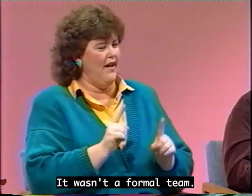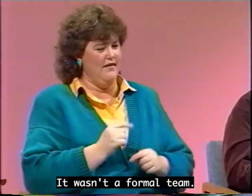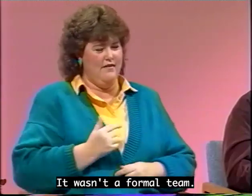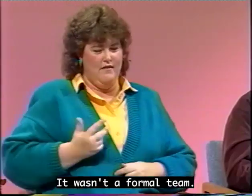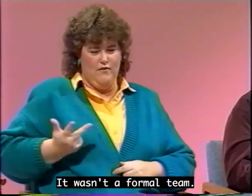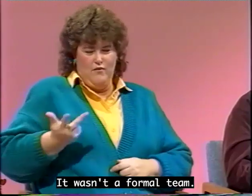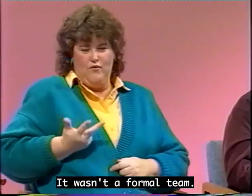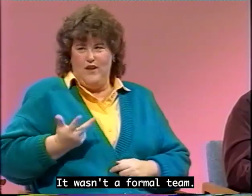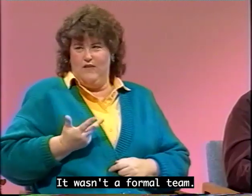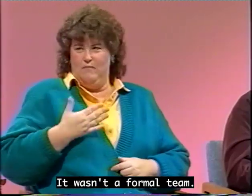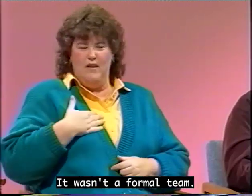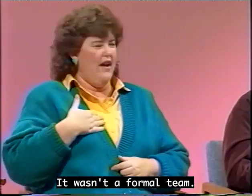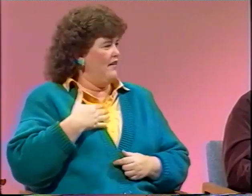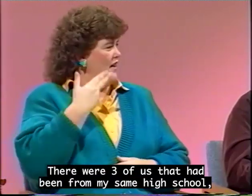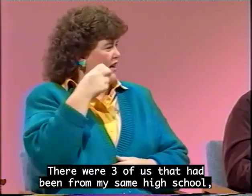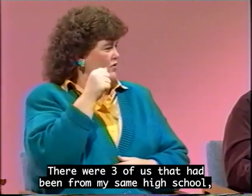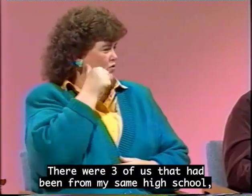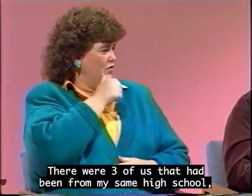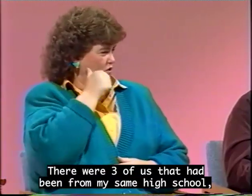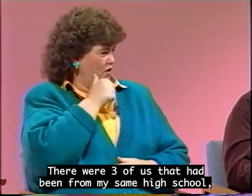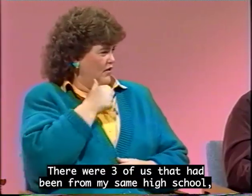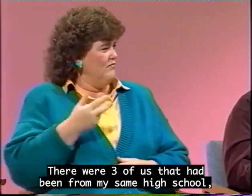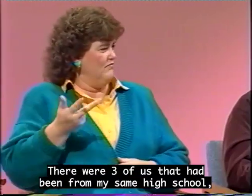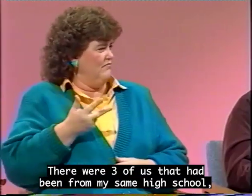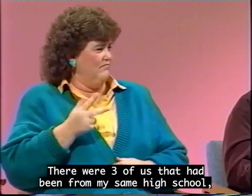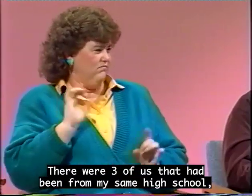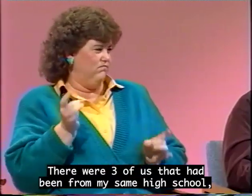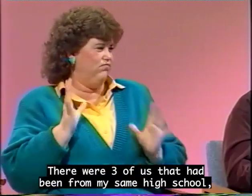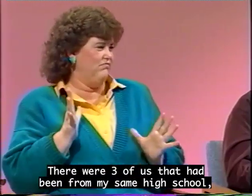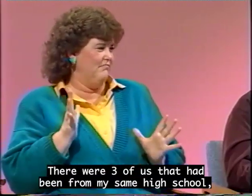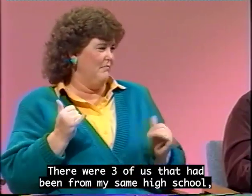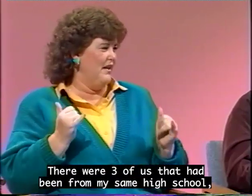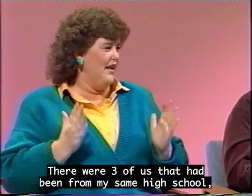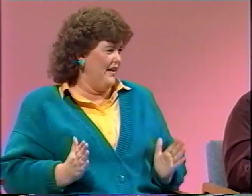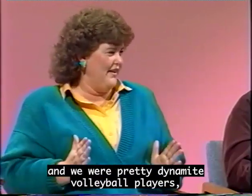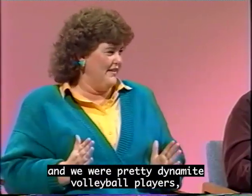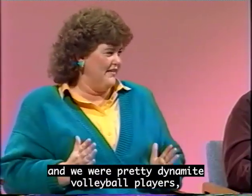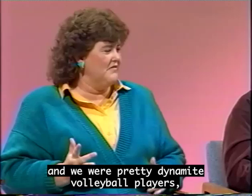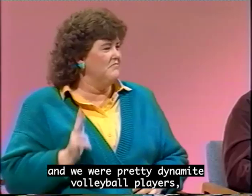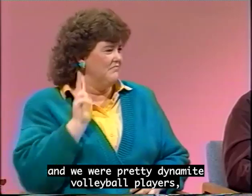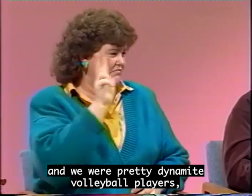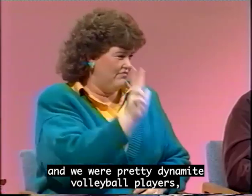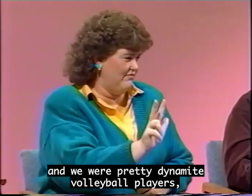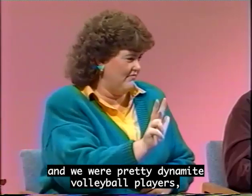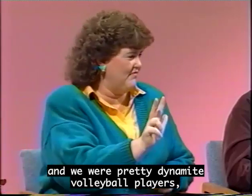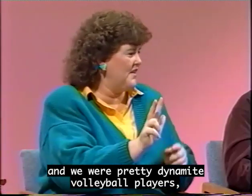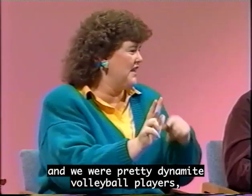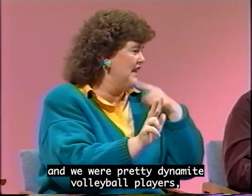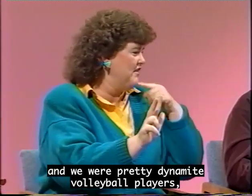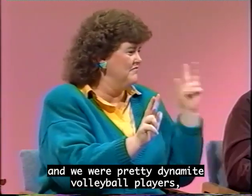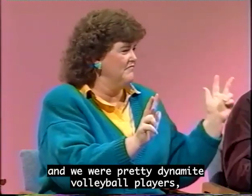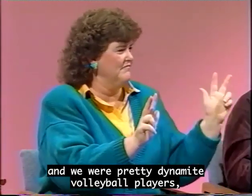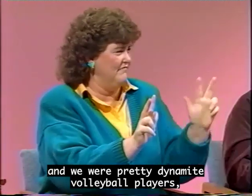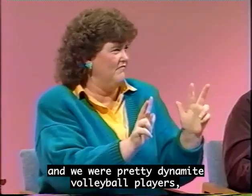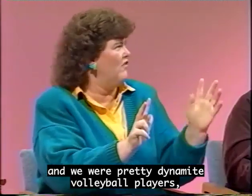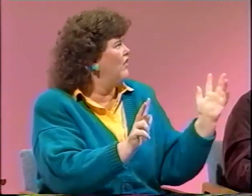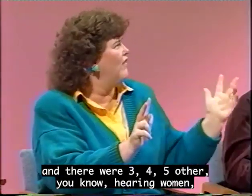wasn't a formal team. There were 3 of us that had been from my same high school. And we were pretty dynamite volleyball players, and there